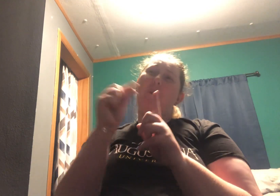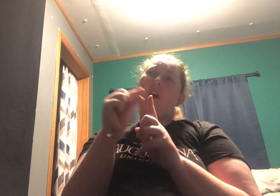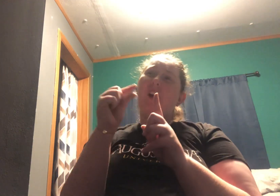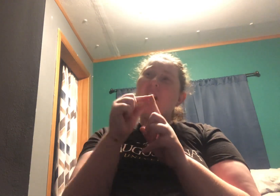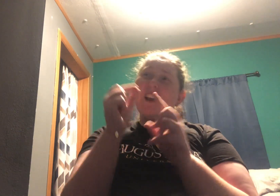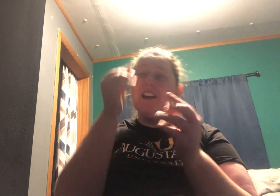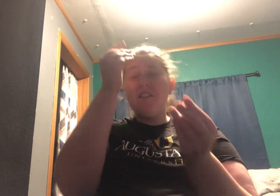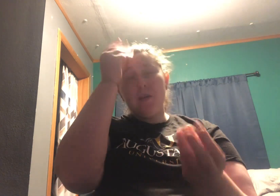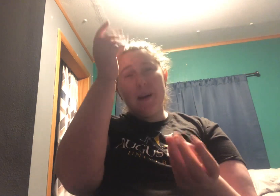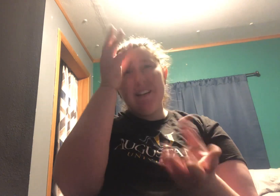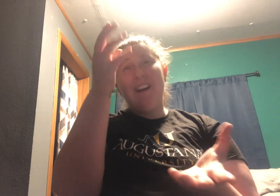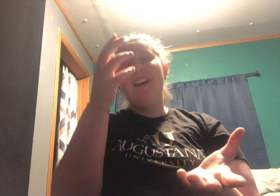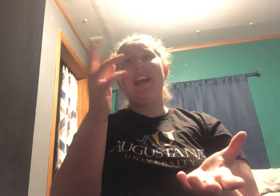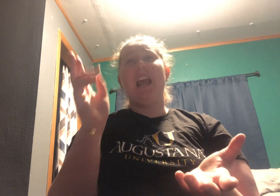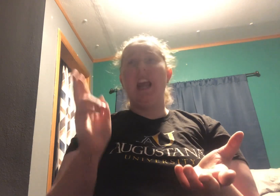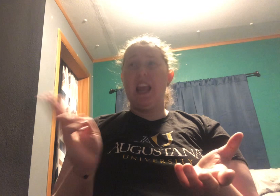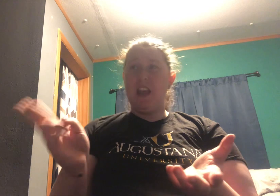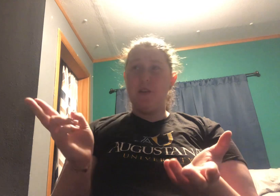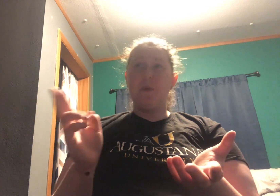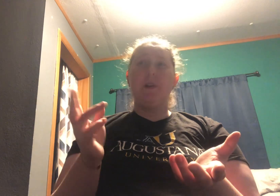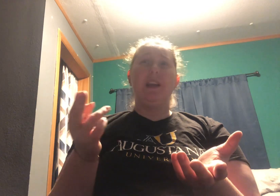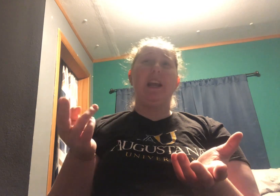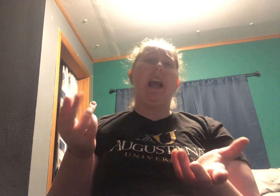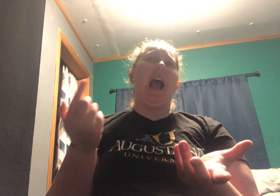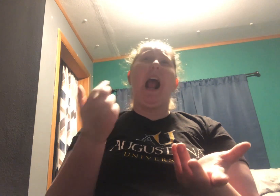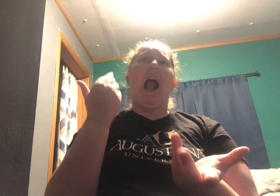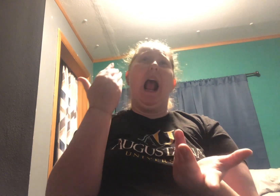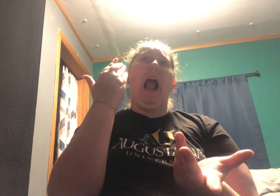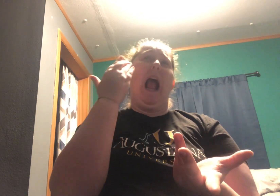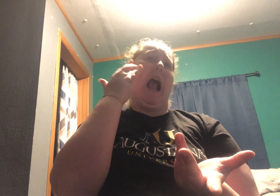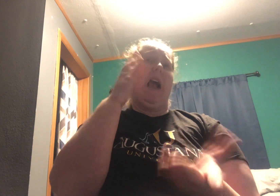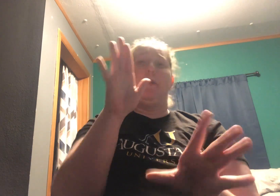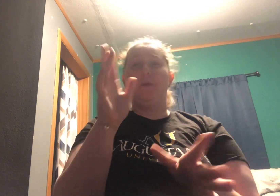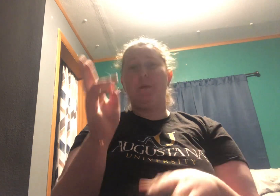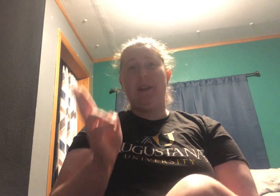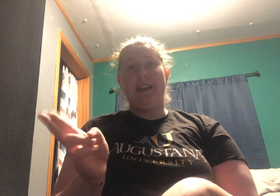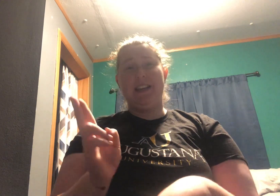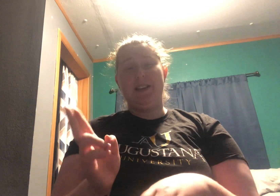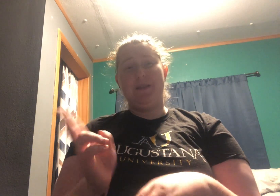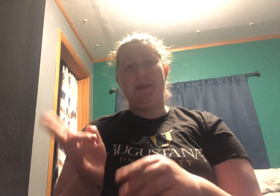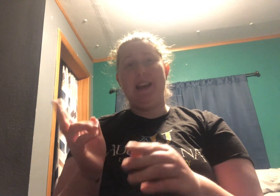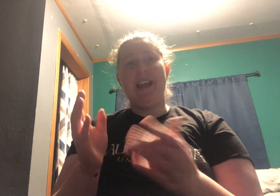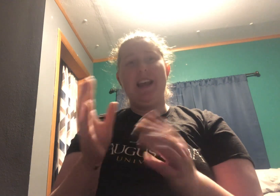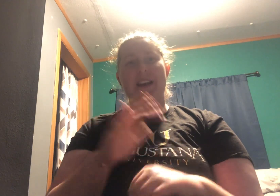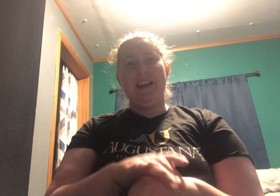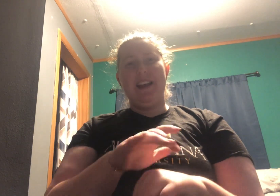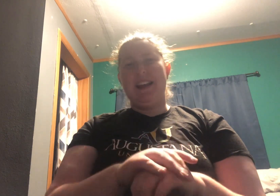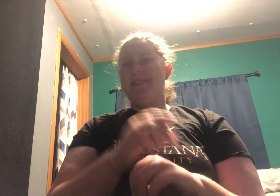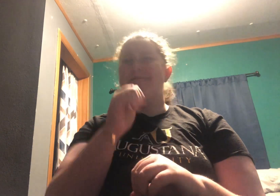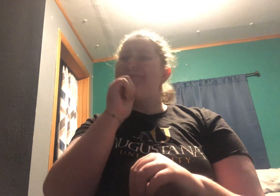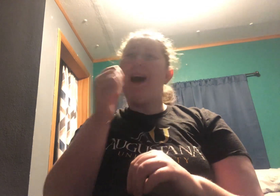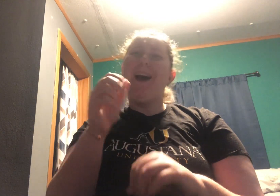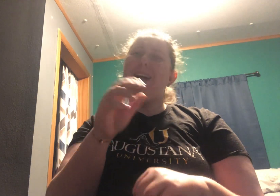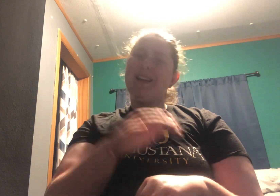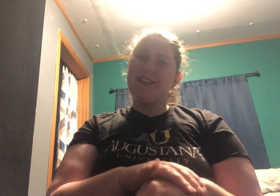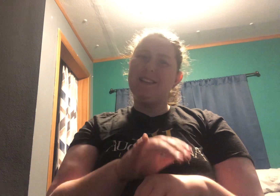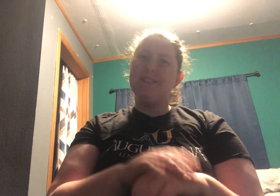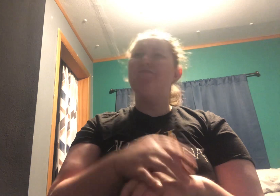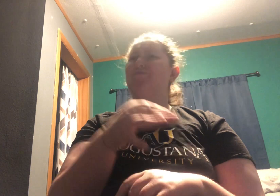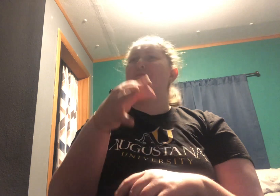of word spelling, and I don't know the history of English. I'm not an English expert. I'm just a simple